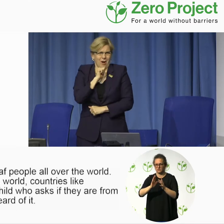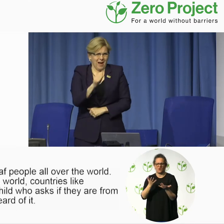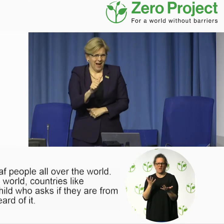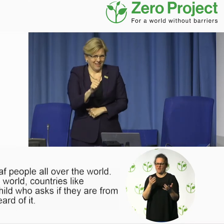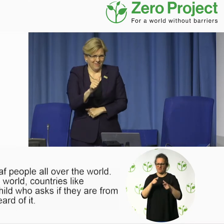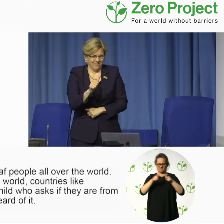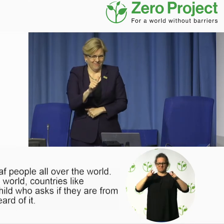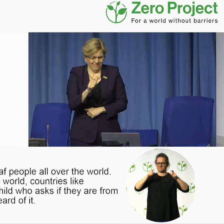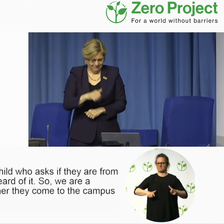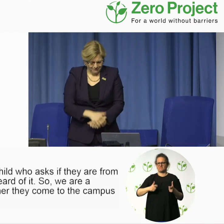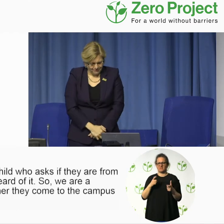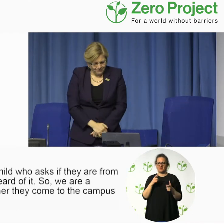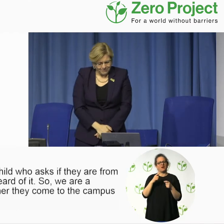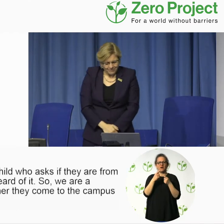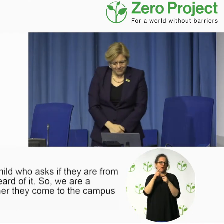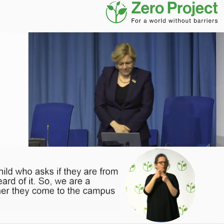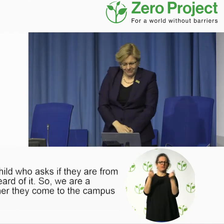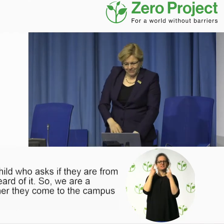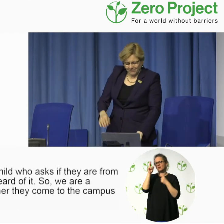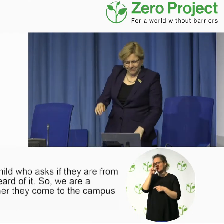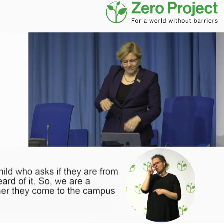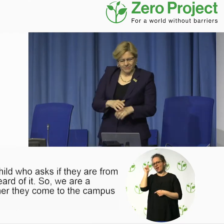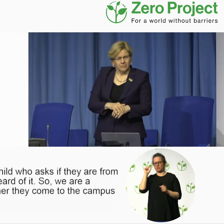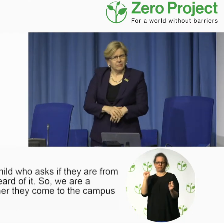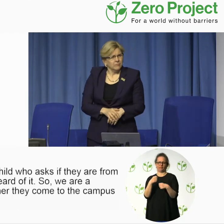hope for deaf people, whether they come to our campus or not.